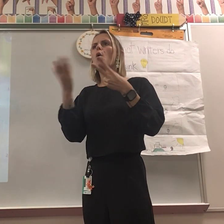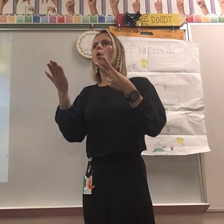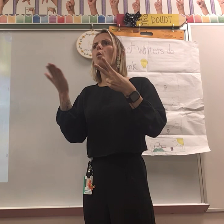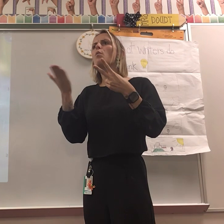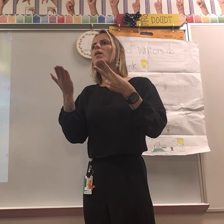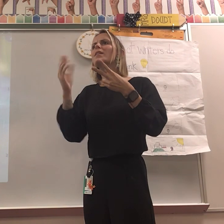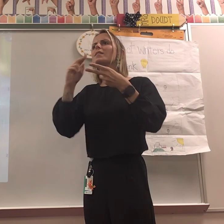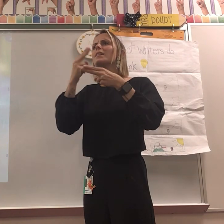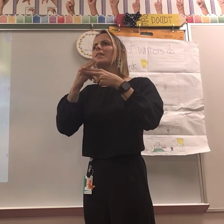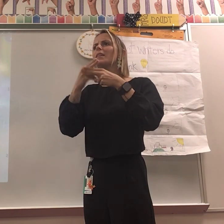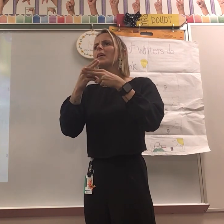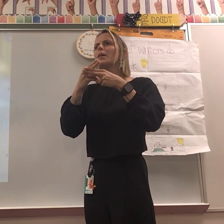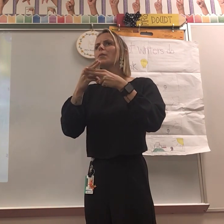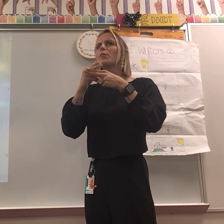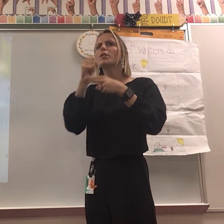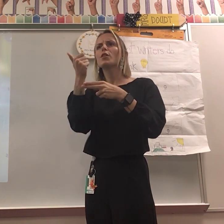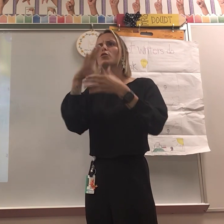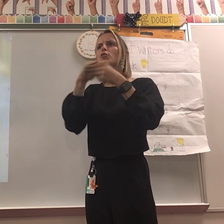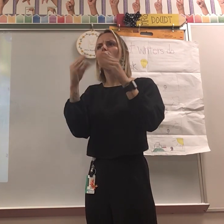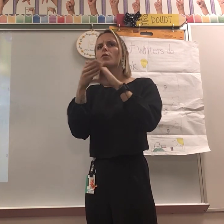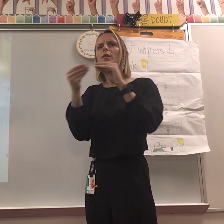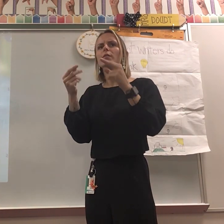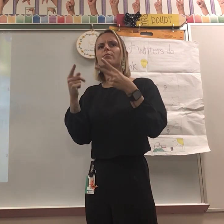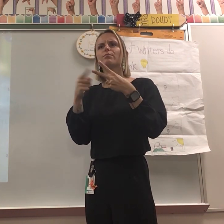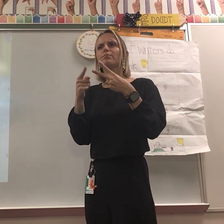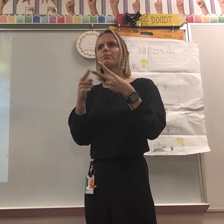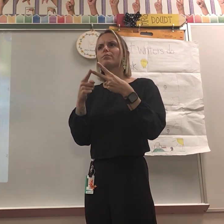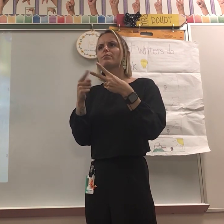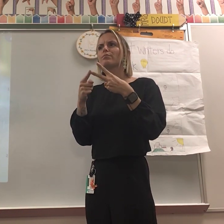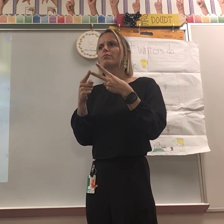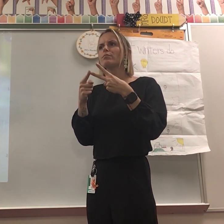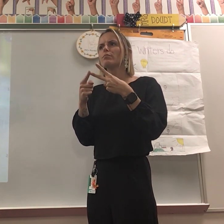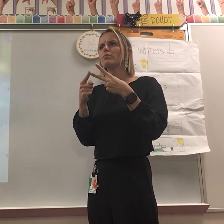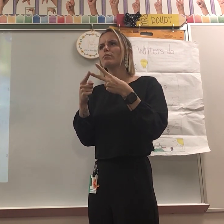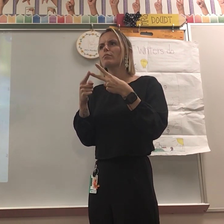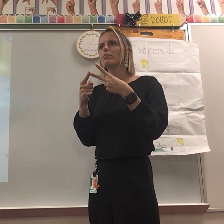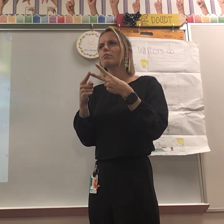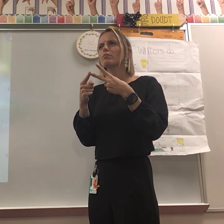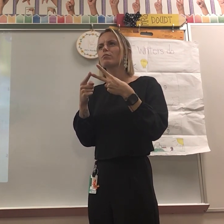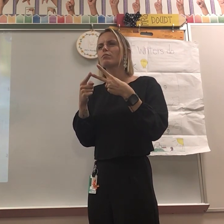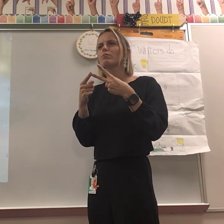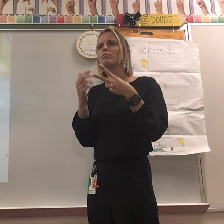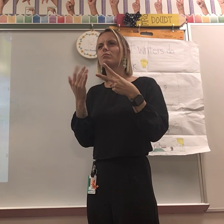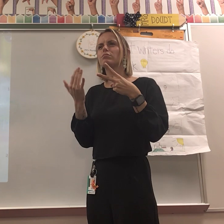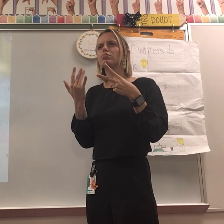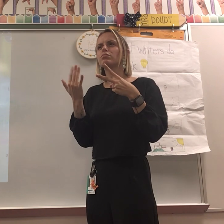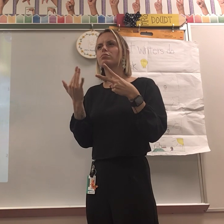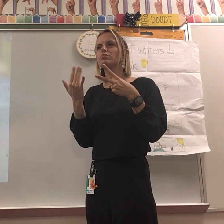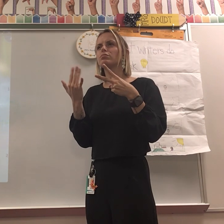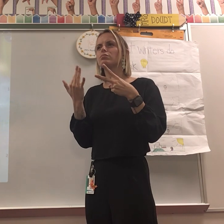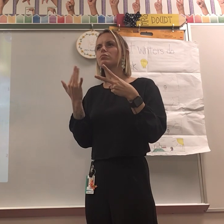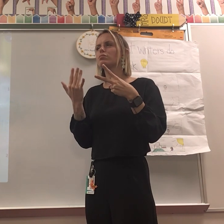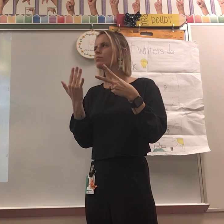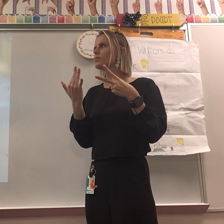read? I'm gonna wait till all of our friends have it figured out. Do we have to know from our